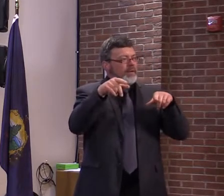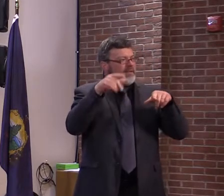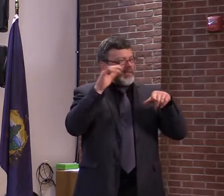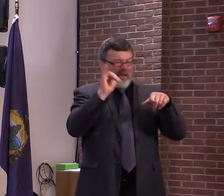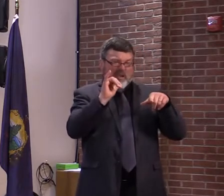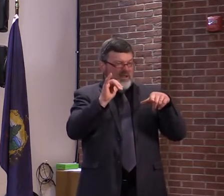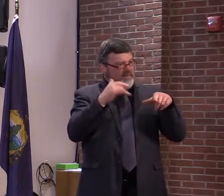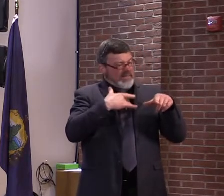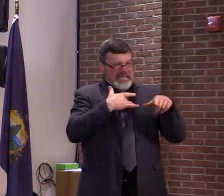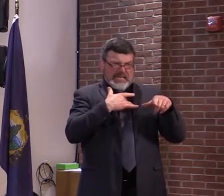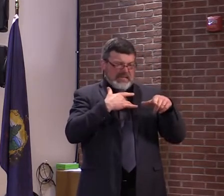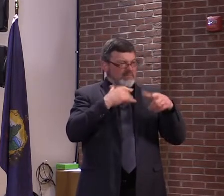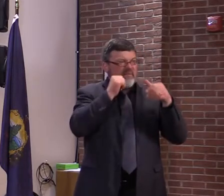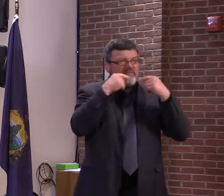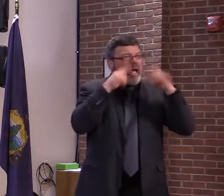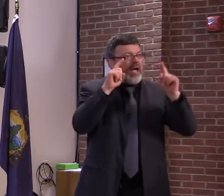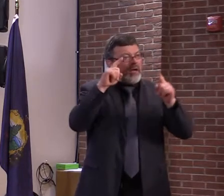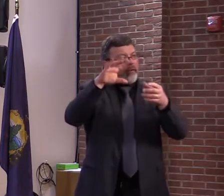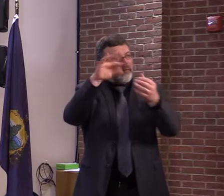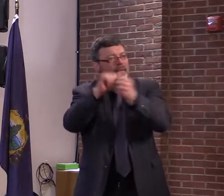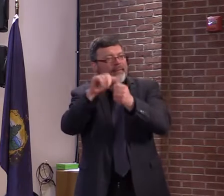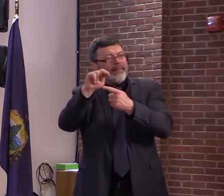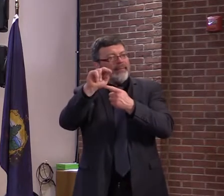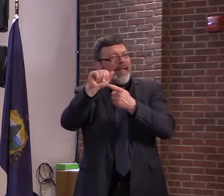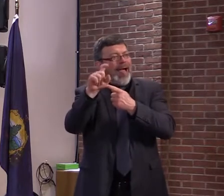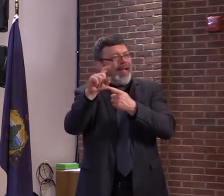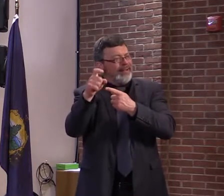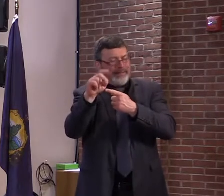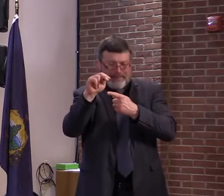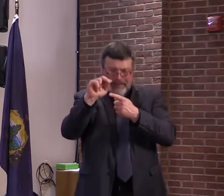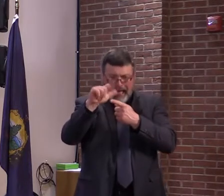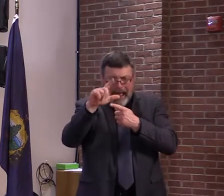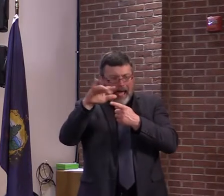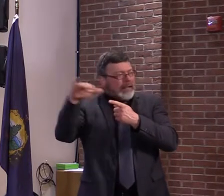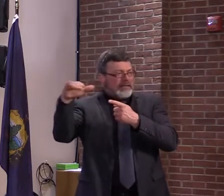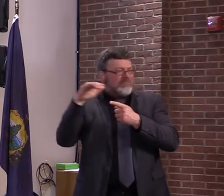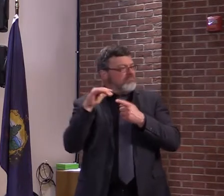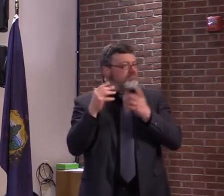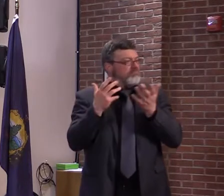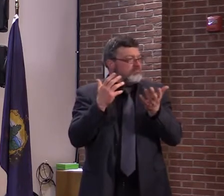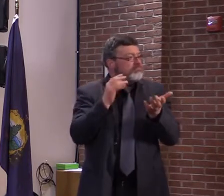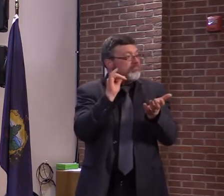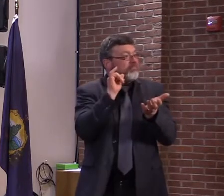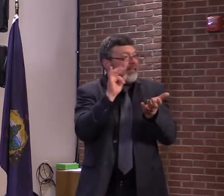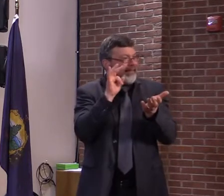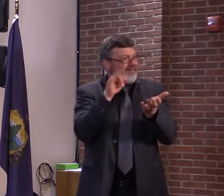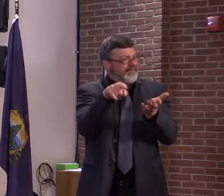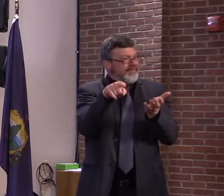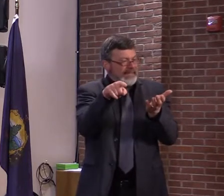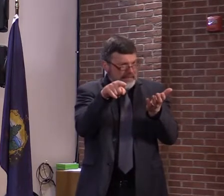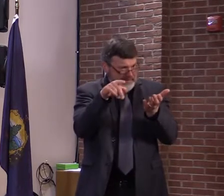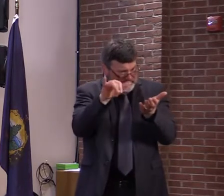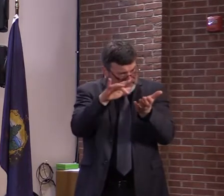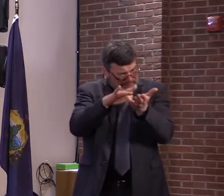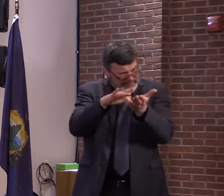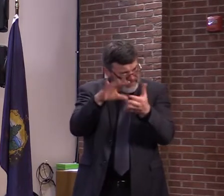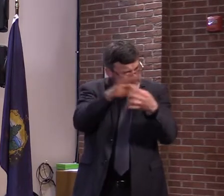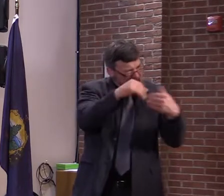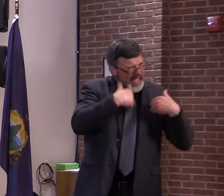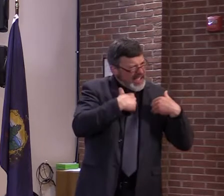reversing the opioid overdose when other substances like xylazine is present mixed with